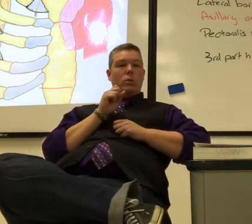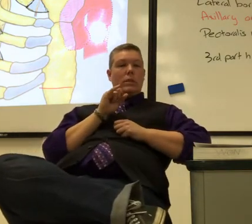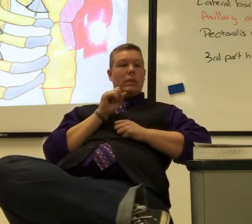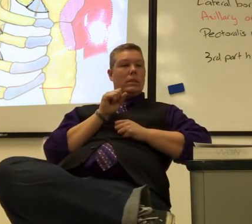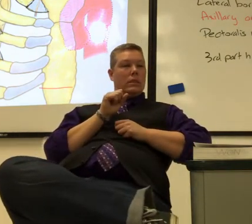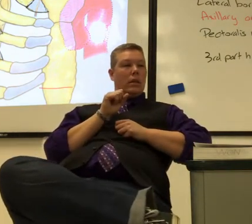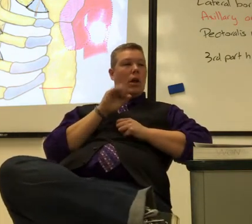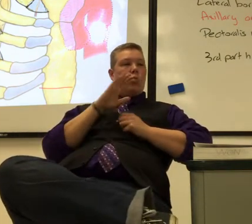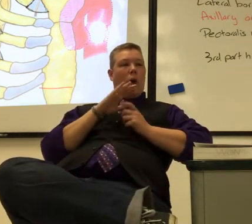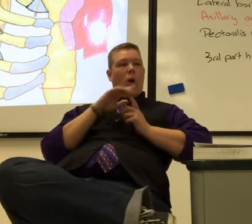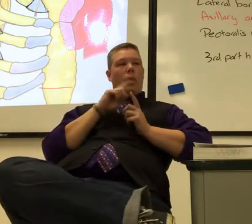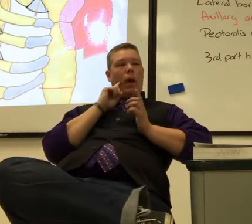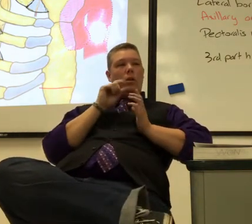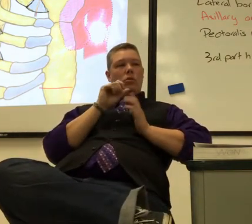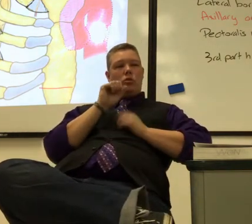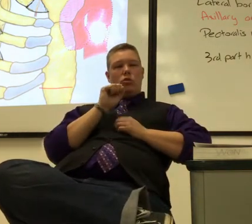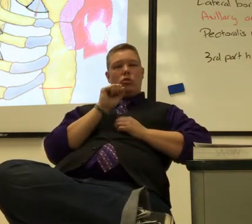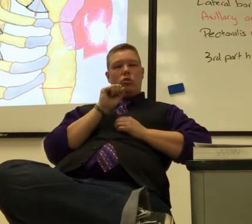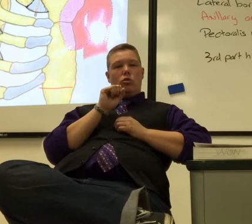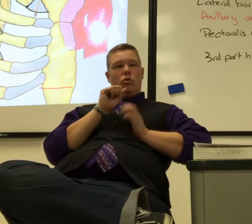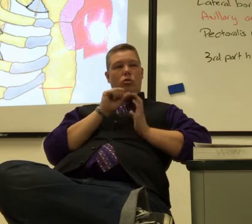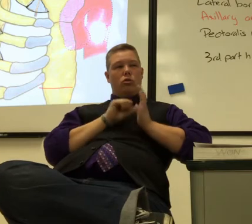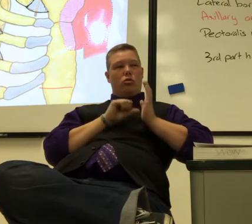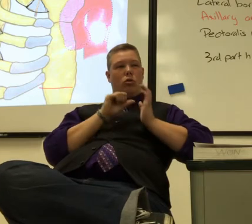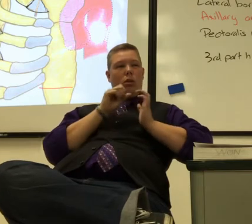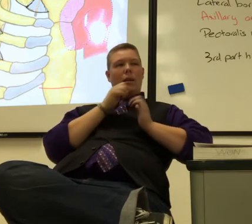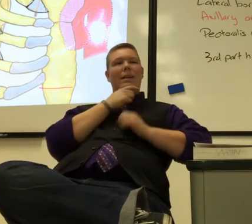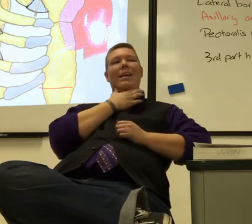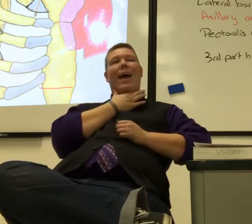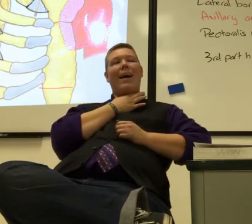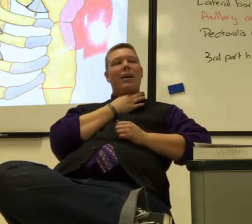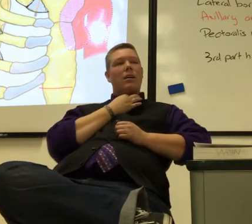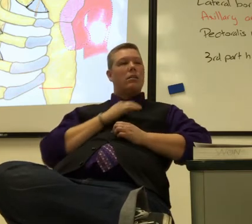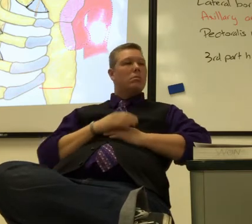down. These two